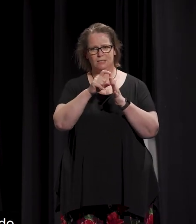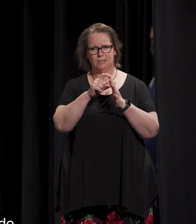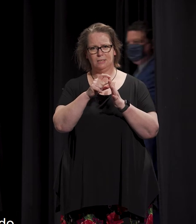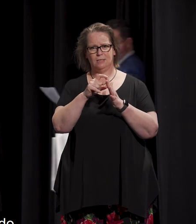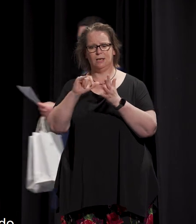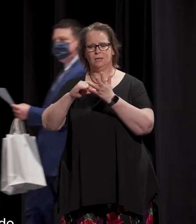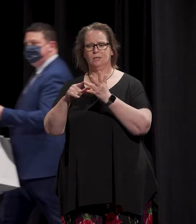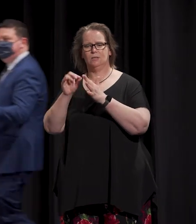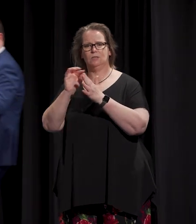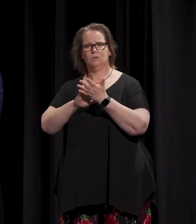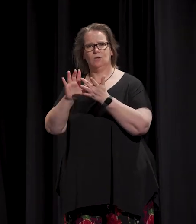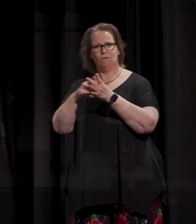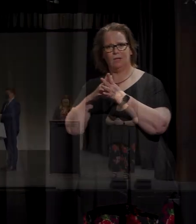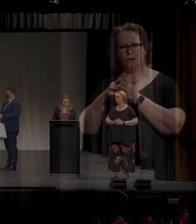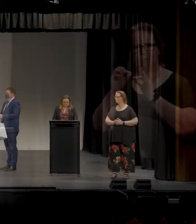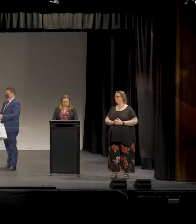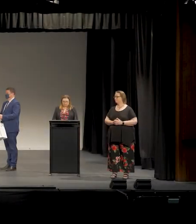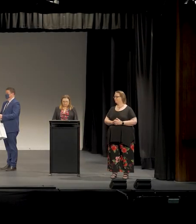Sophia Brando.